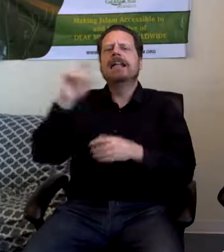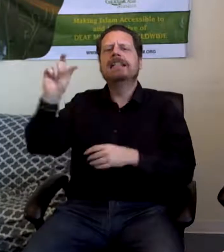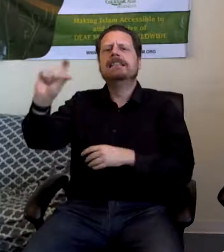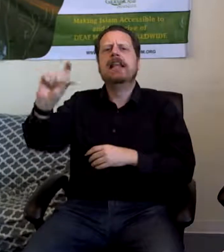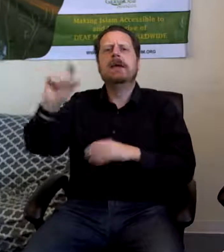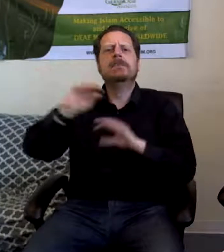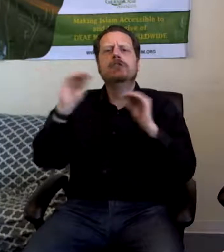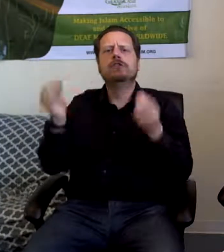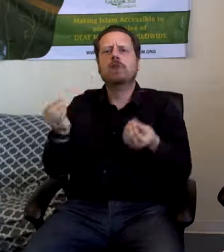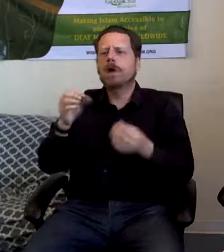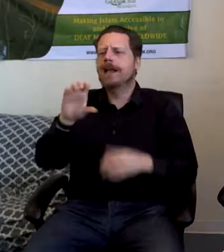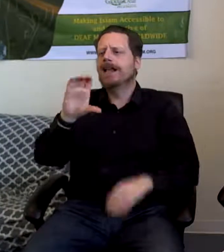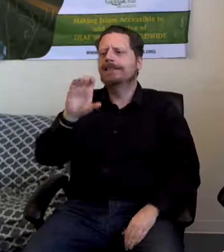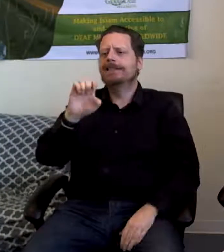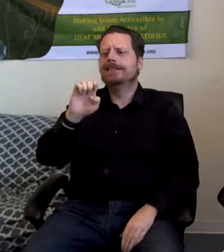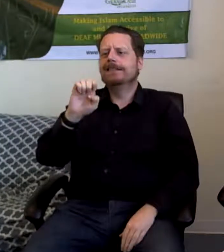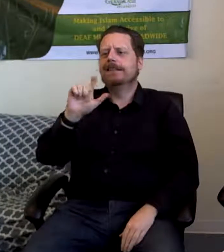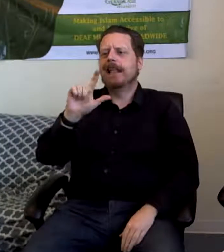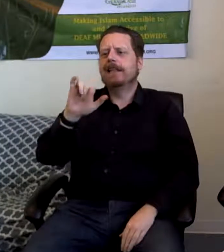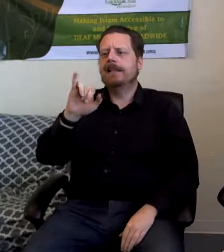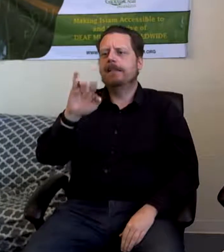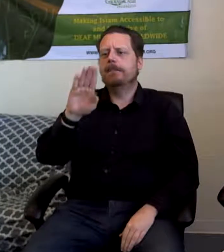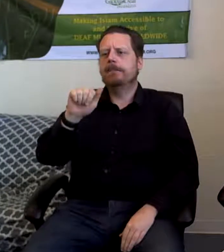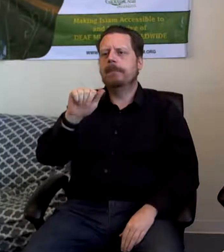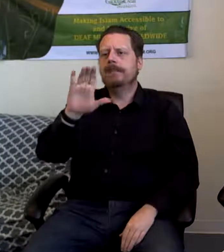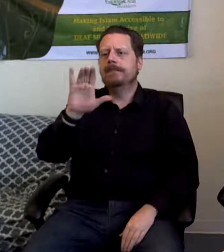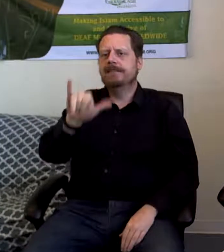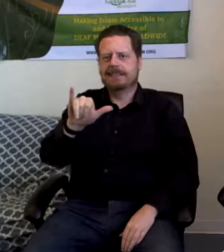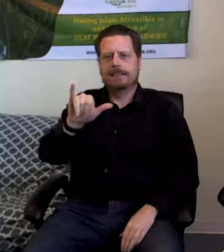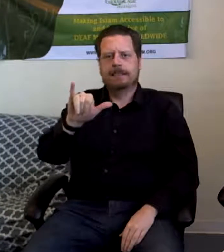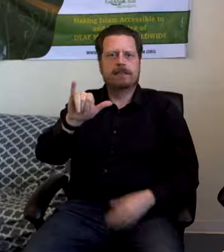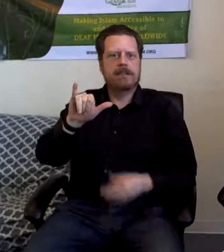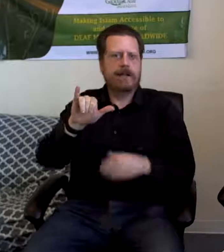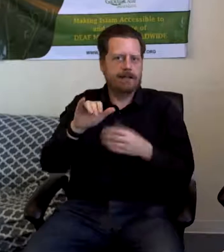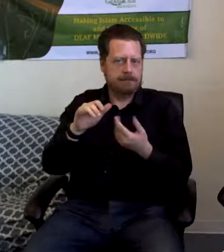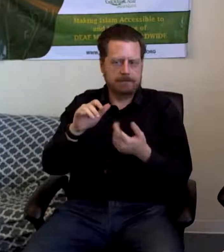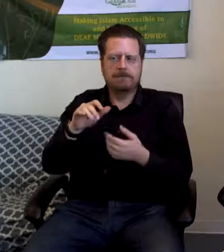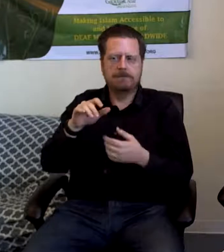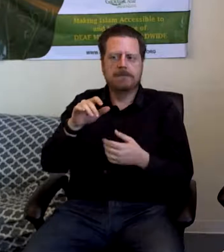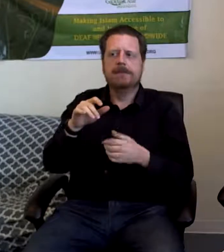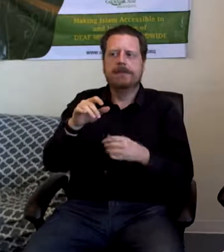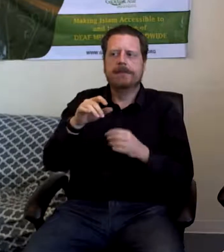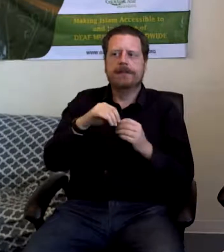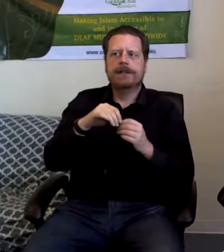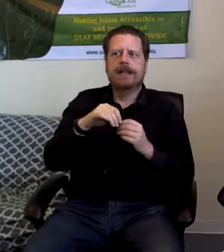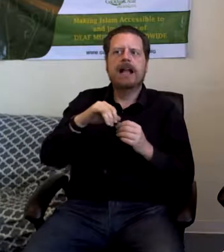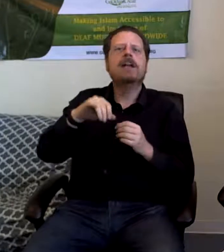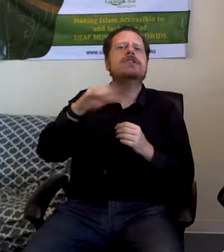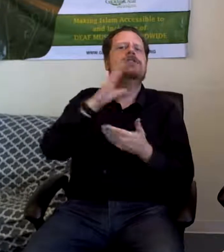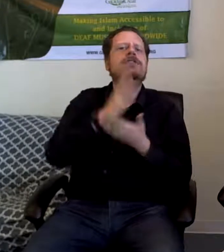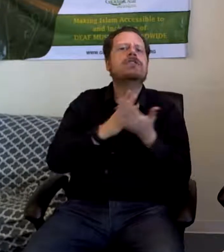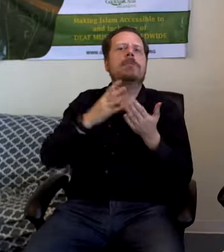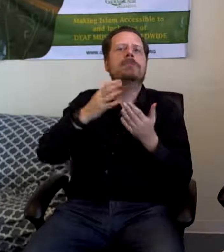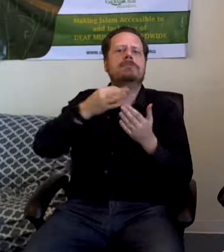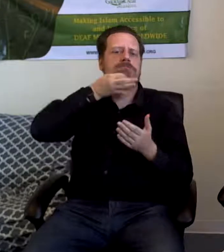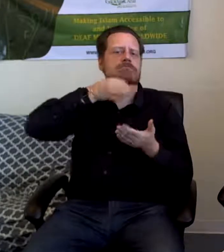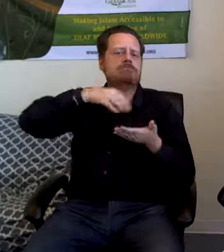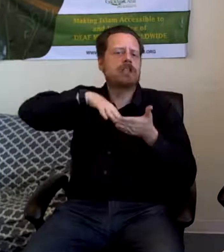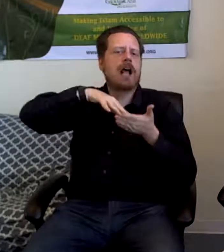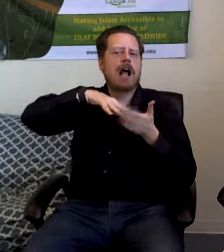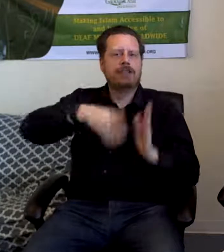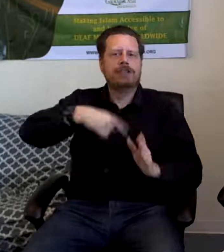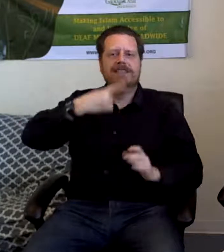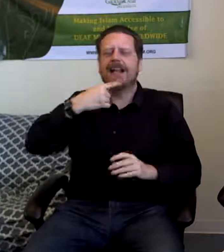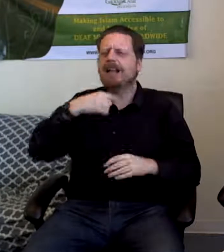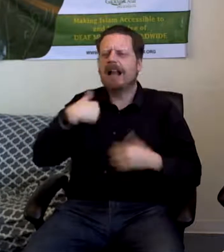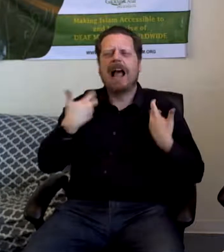as celibacy. So much so that some scholars have said that if somebody says, I don't want